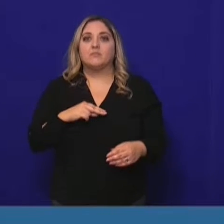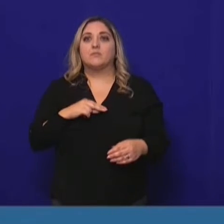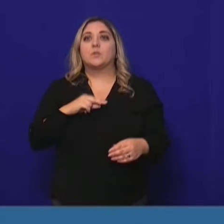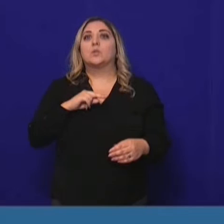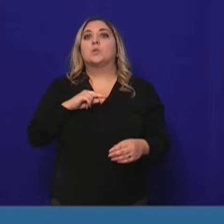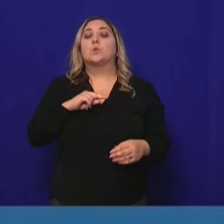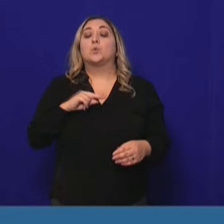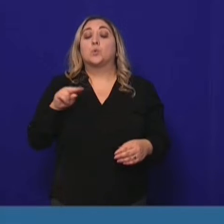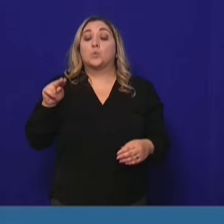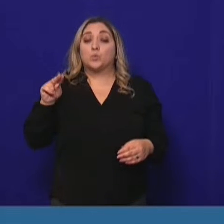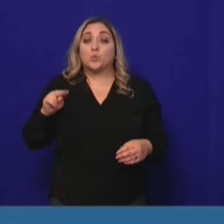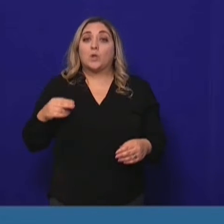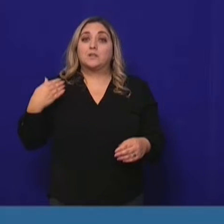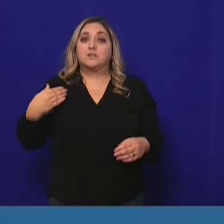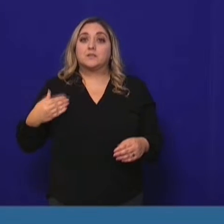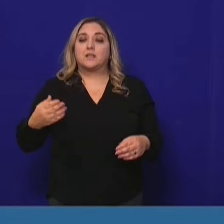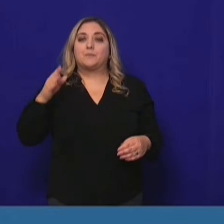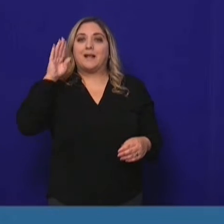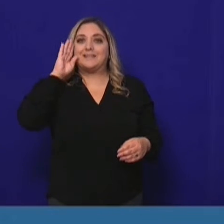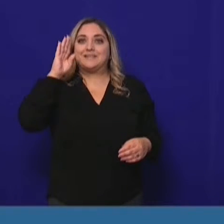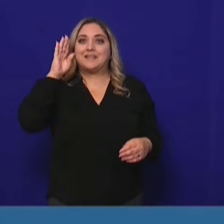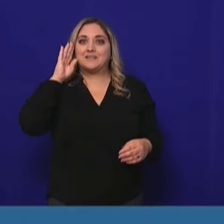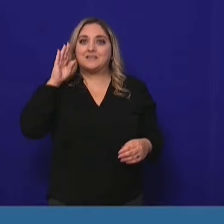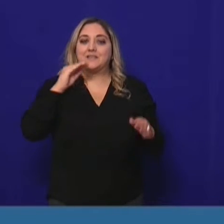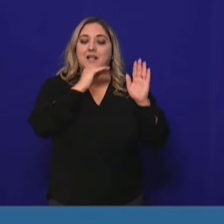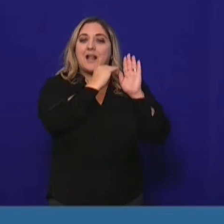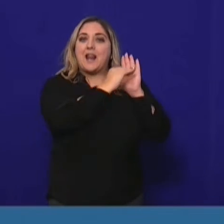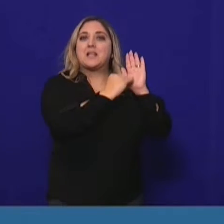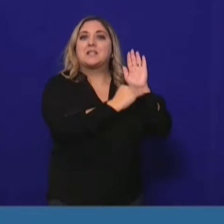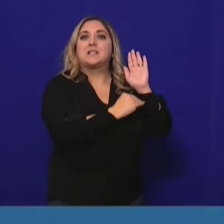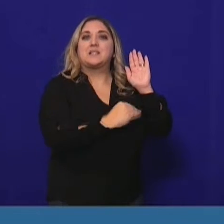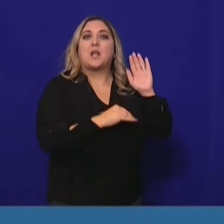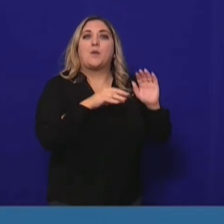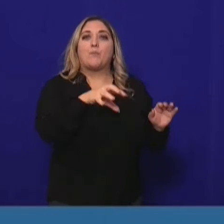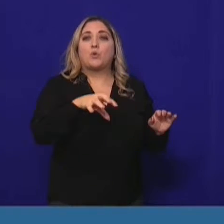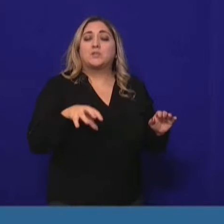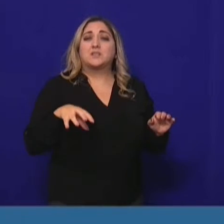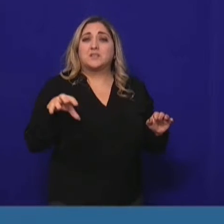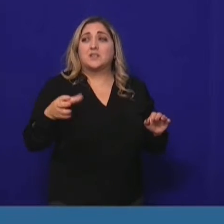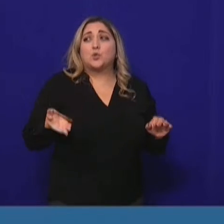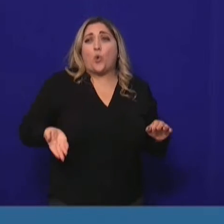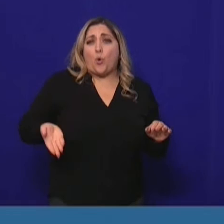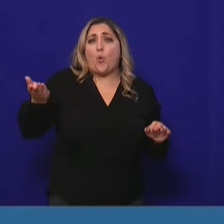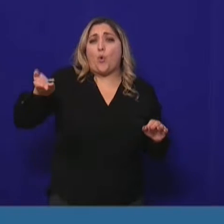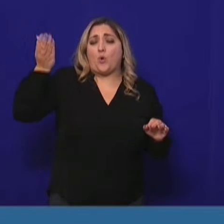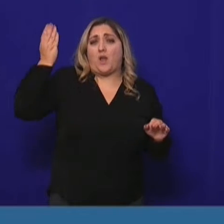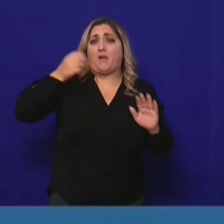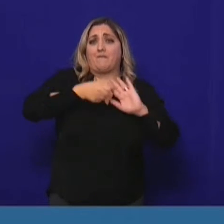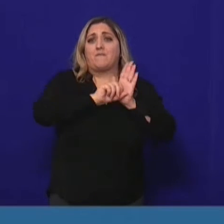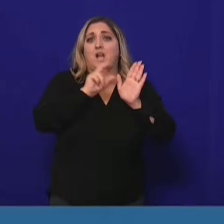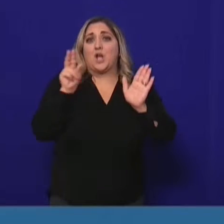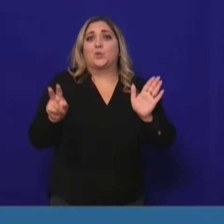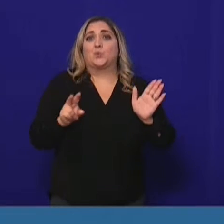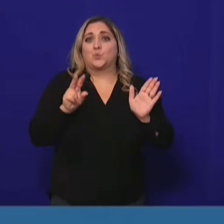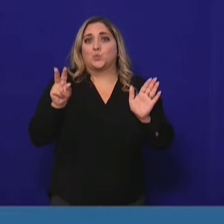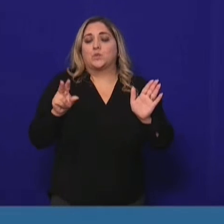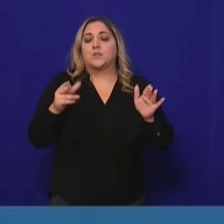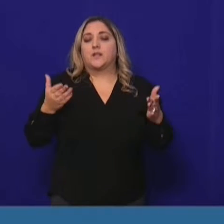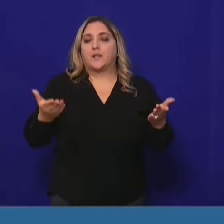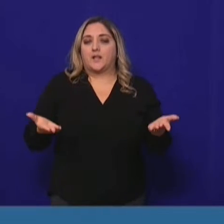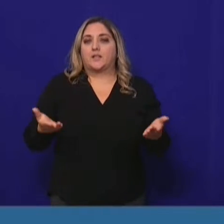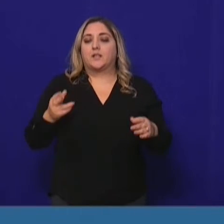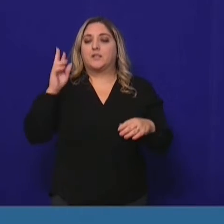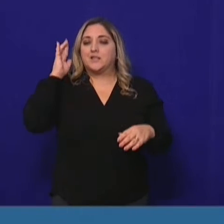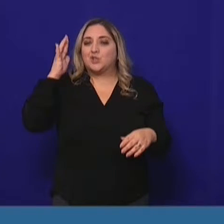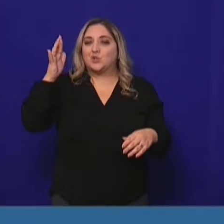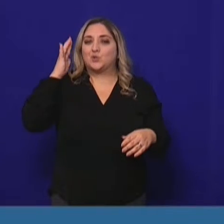jsir it-travel minnhom. Però dawk il-lista ta' pajjiżi li propju l-positivity rate qiegħda iktar għolja u allura